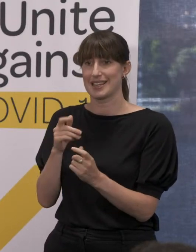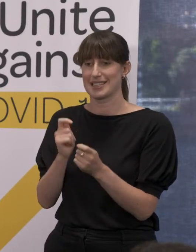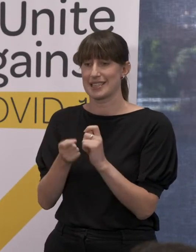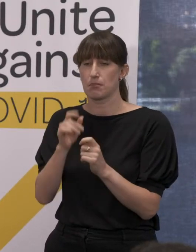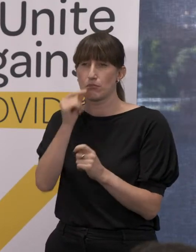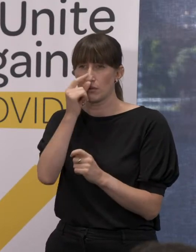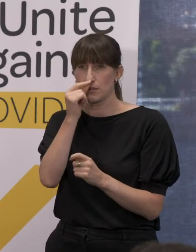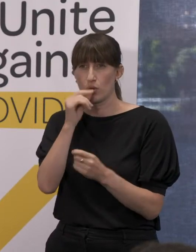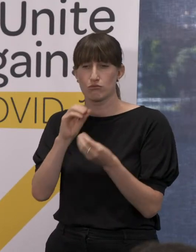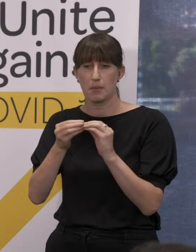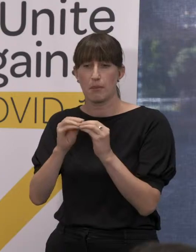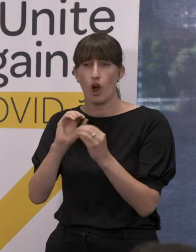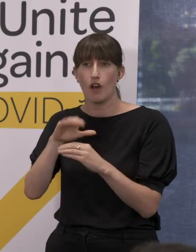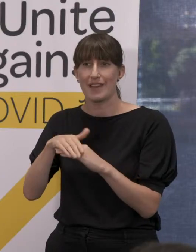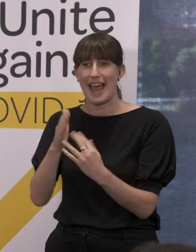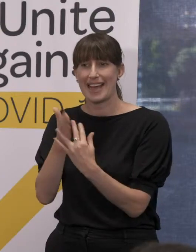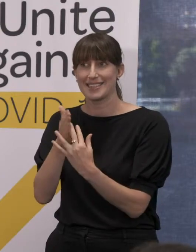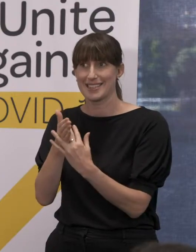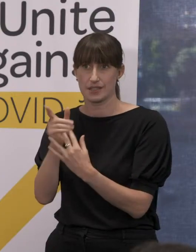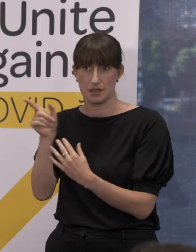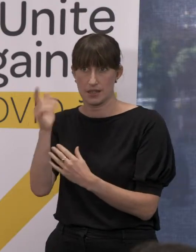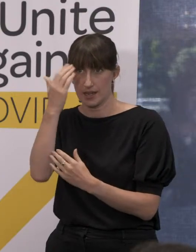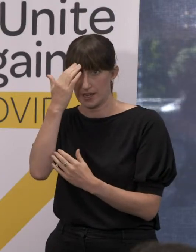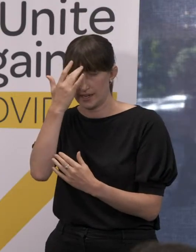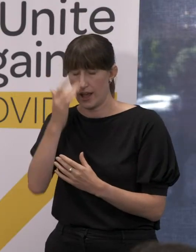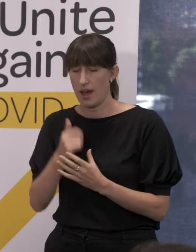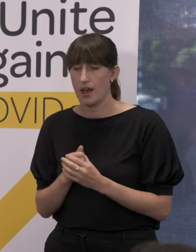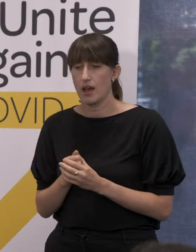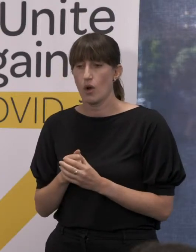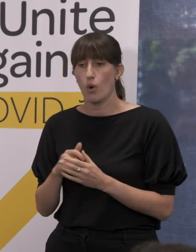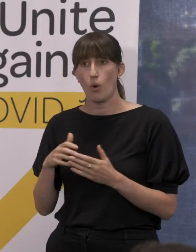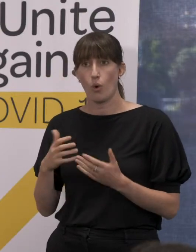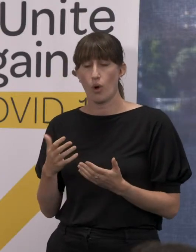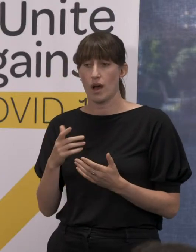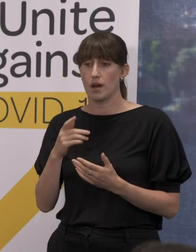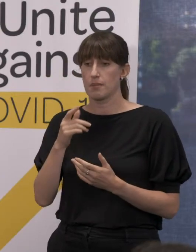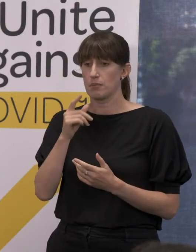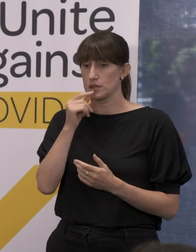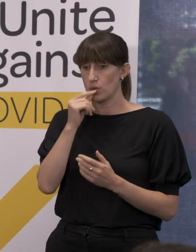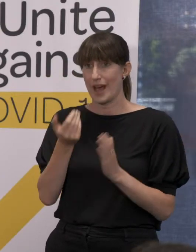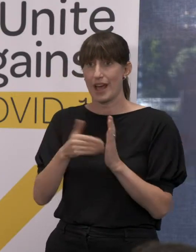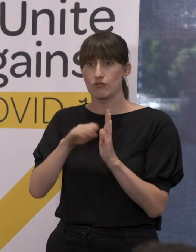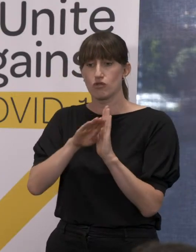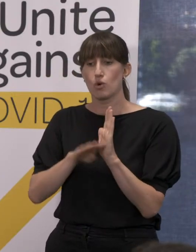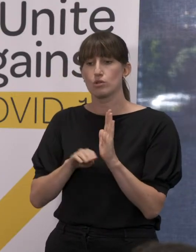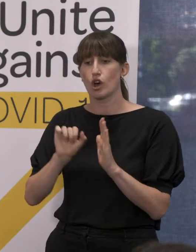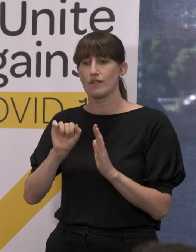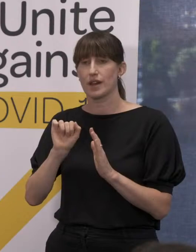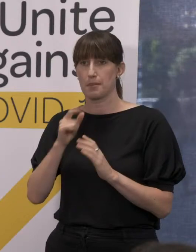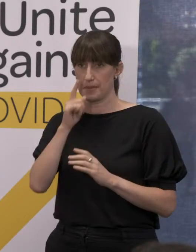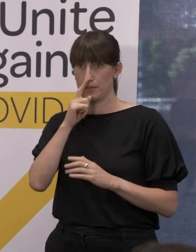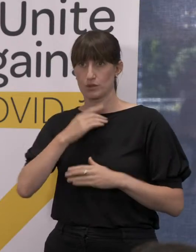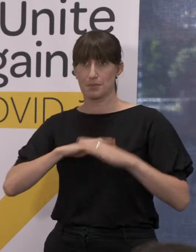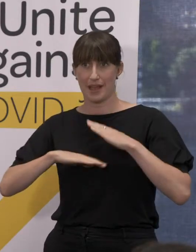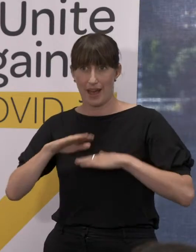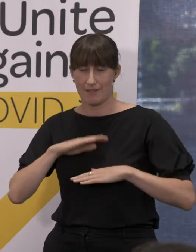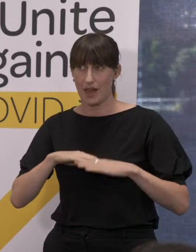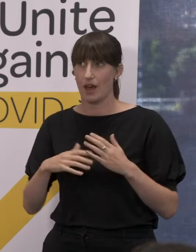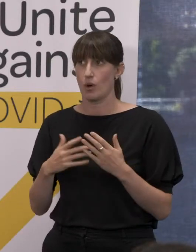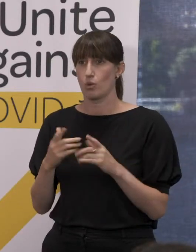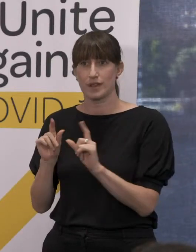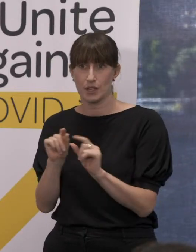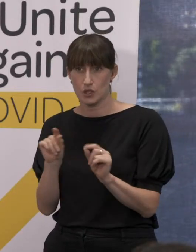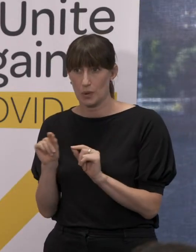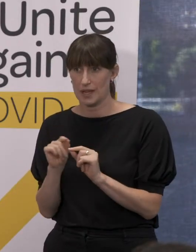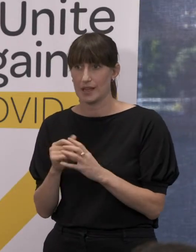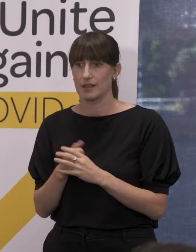be expectations around what people will do in terms of their behaviour and measures they might take at the other end. I think the other thing is, if we look at some